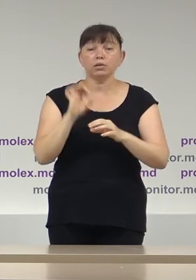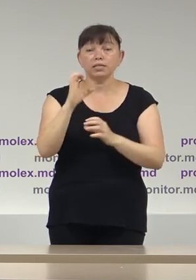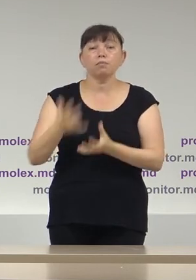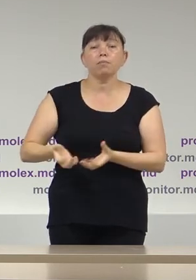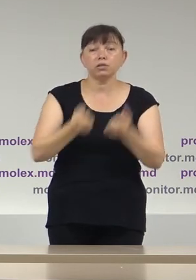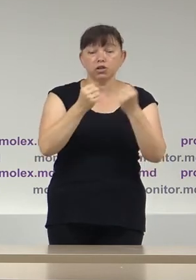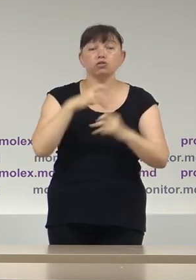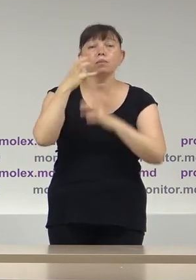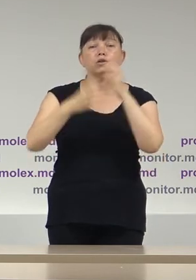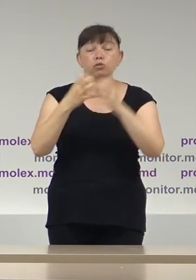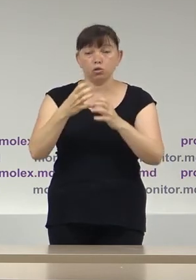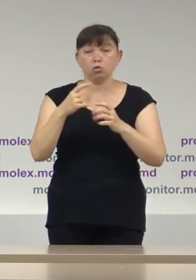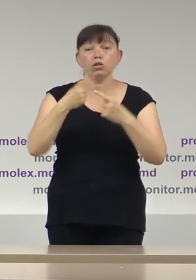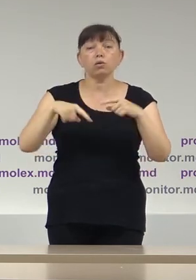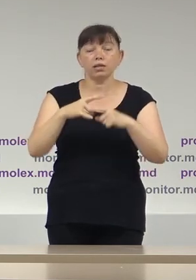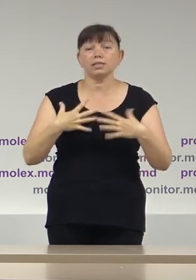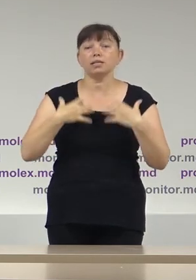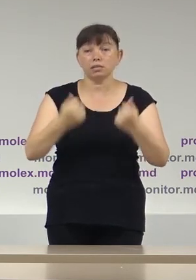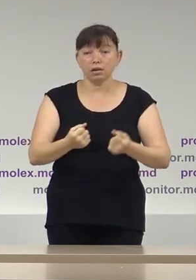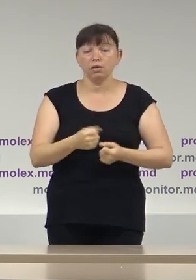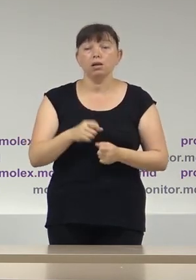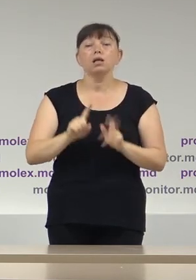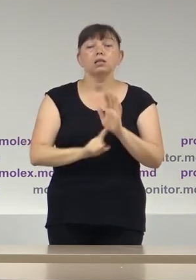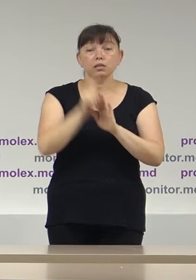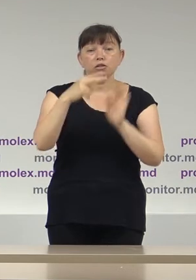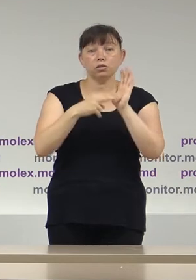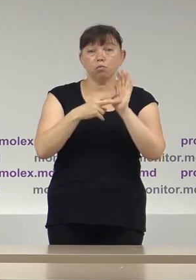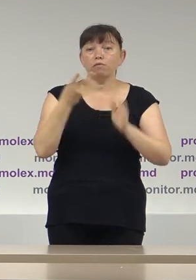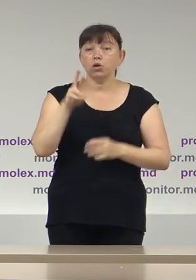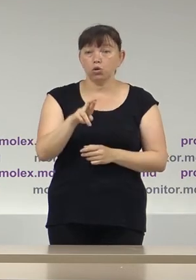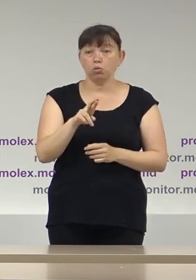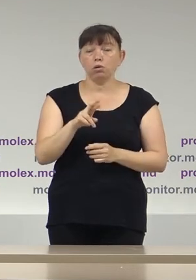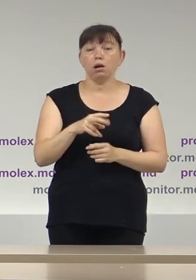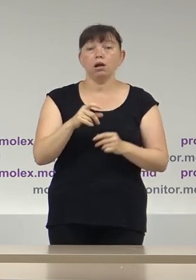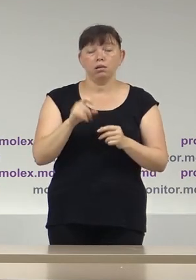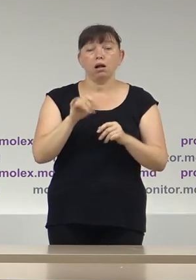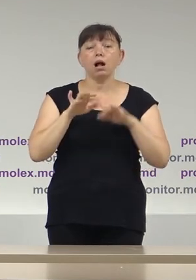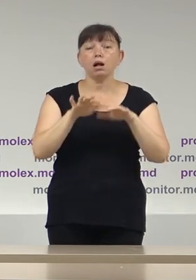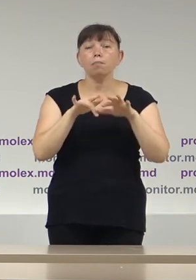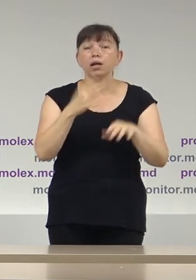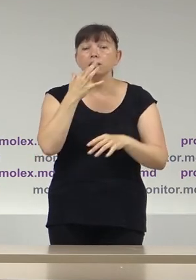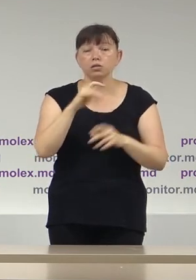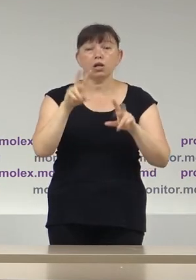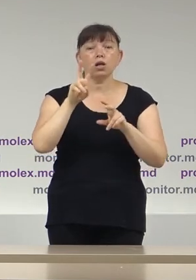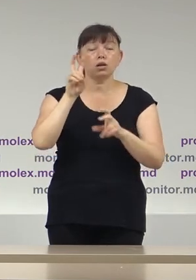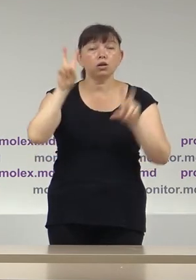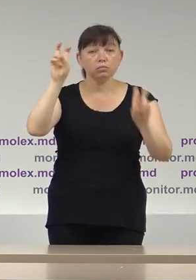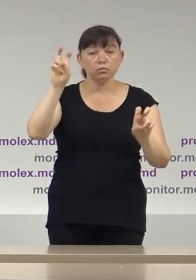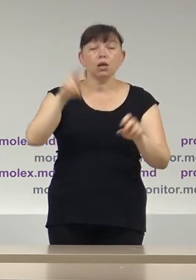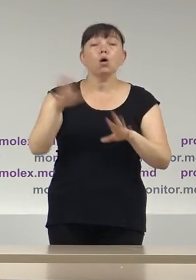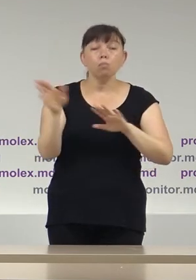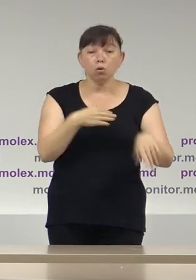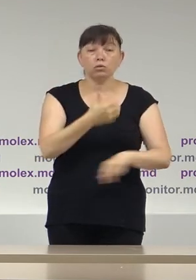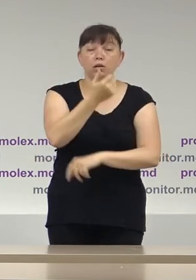Agency and with the support of the World Health Organization, launched on 7th of July the